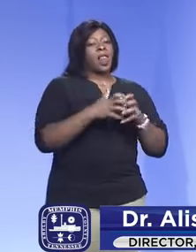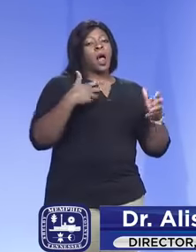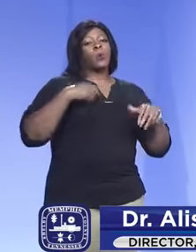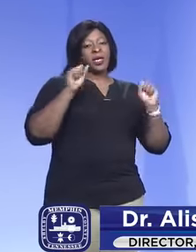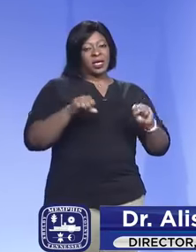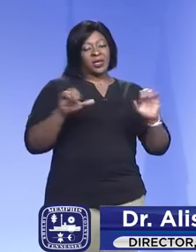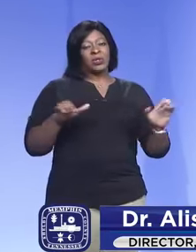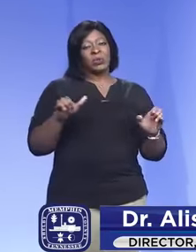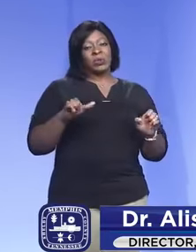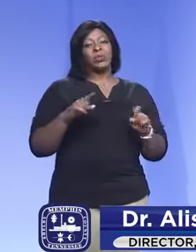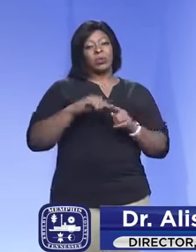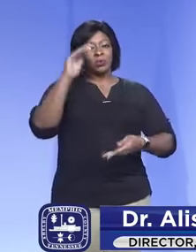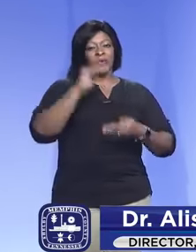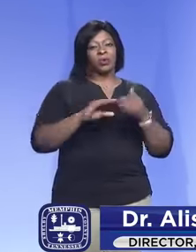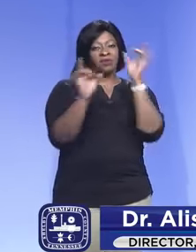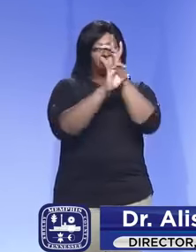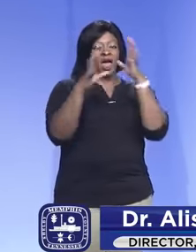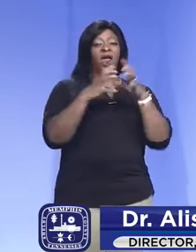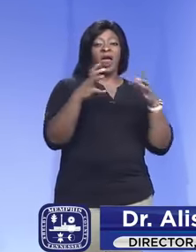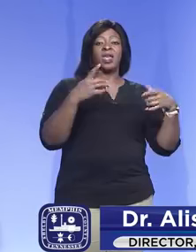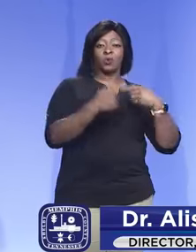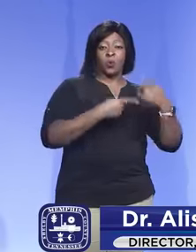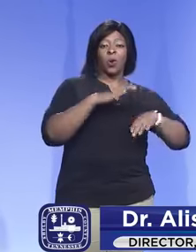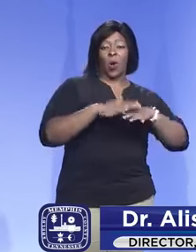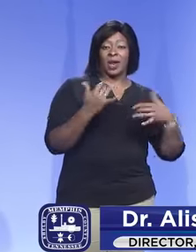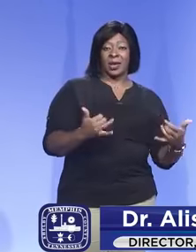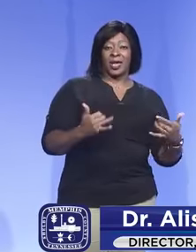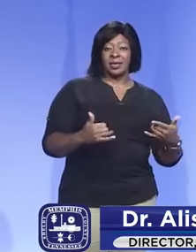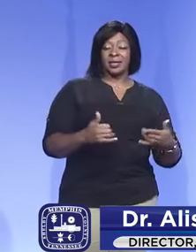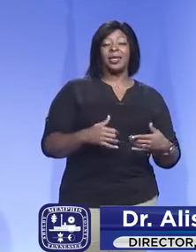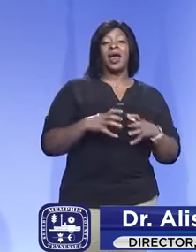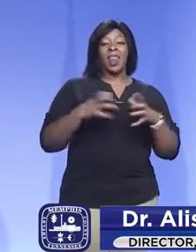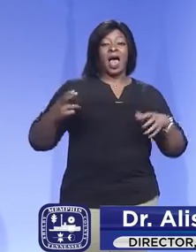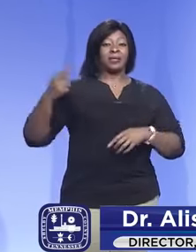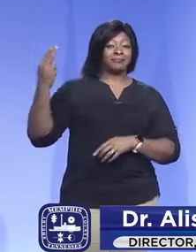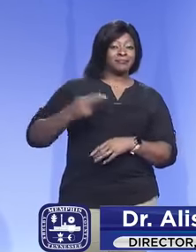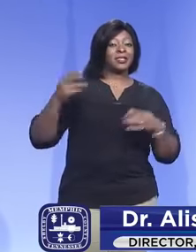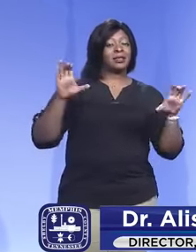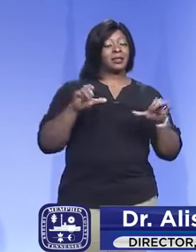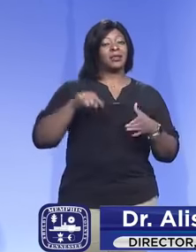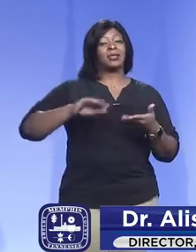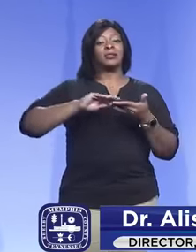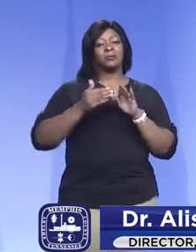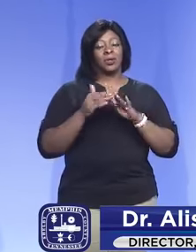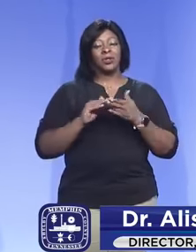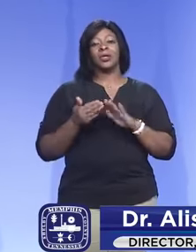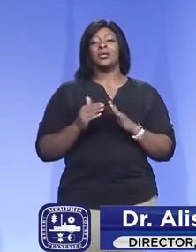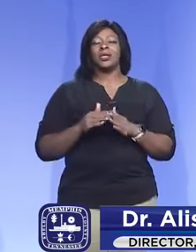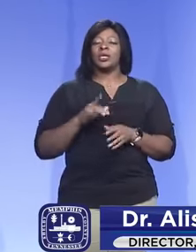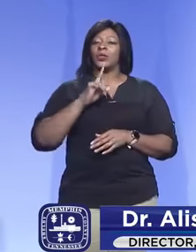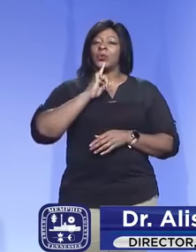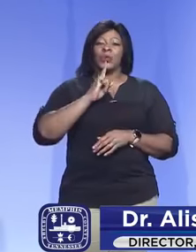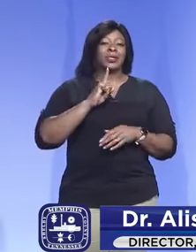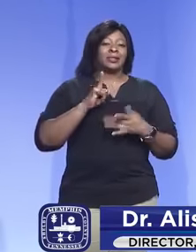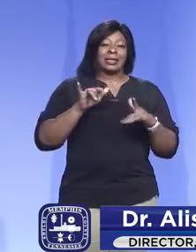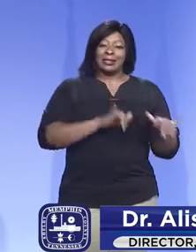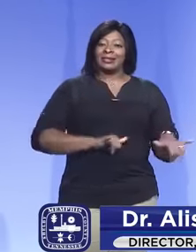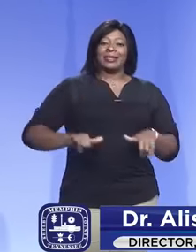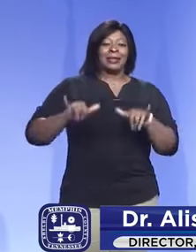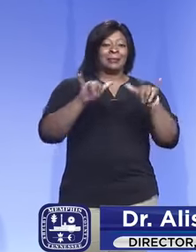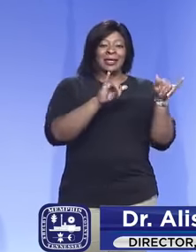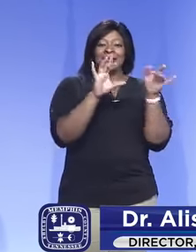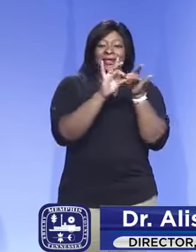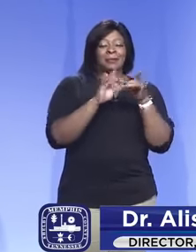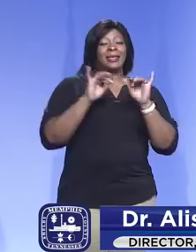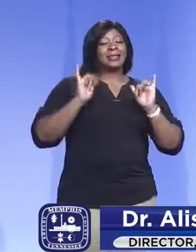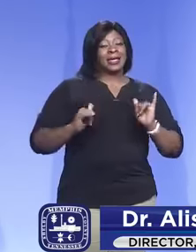all do. There's a lot already being done. There's been a lot historically that's been done in this community. It's a very similar statement. We